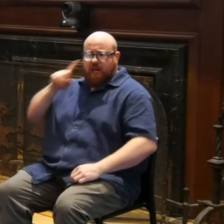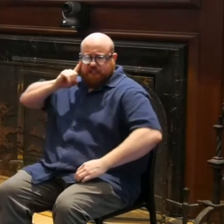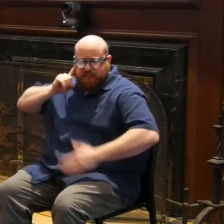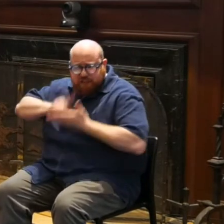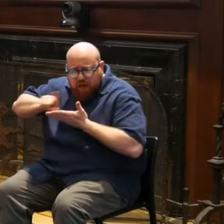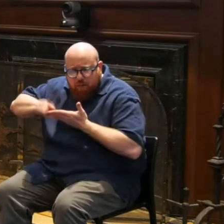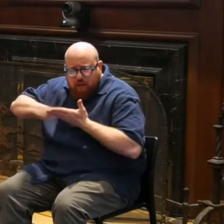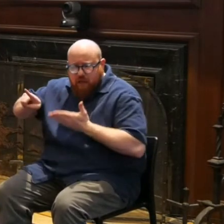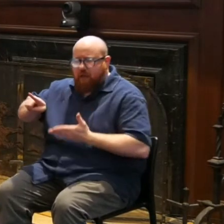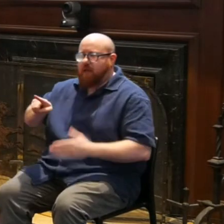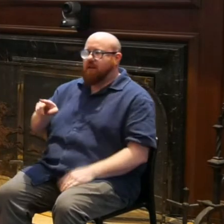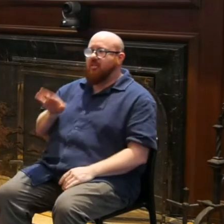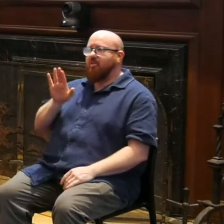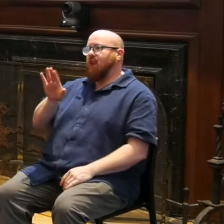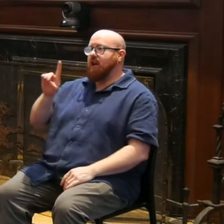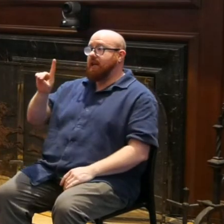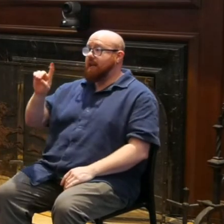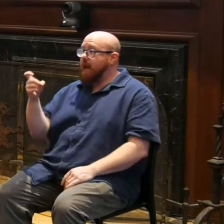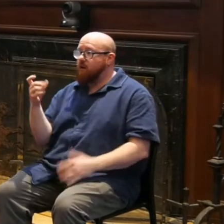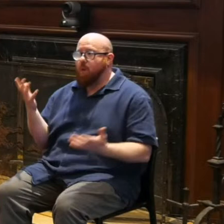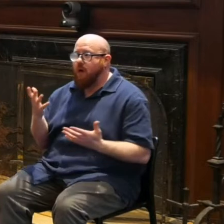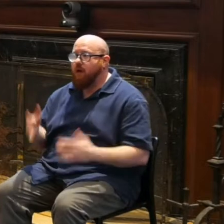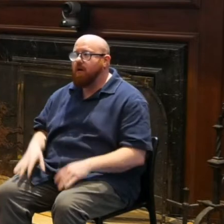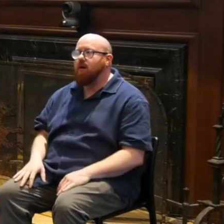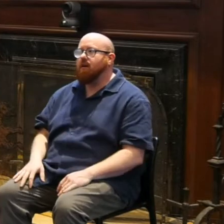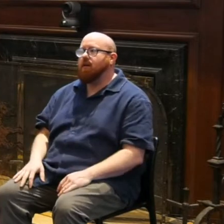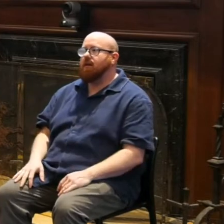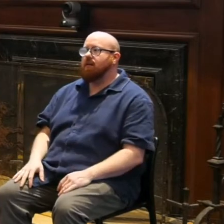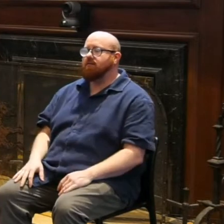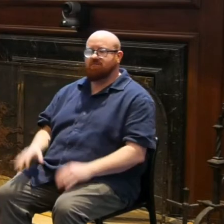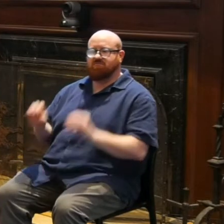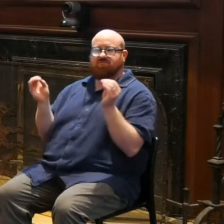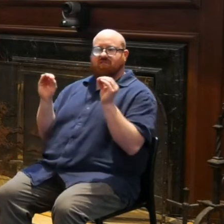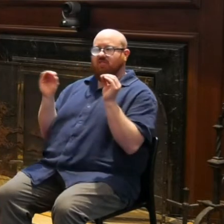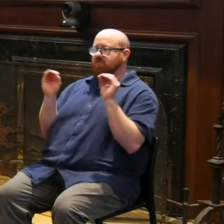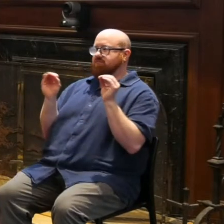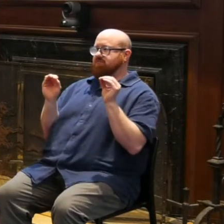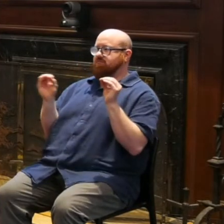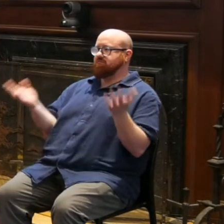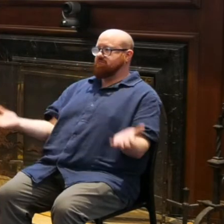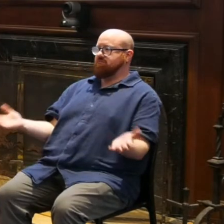Their official diagnosis was that I had none.